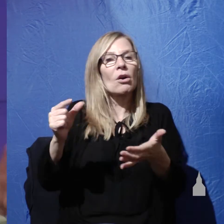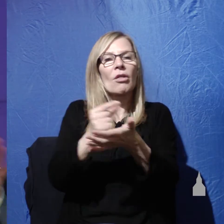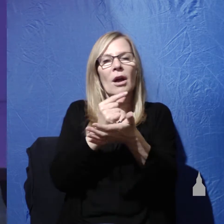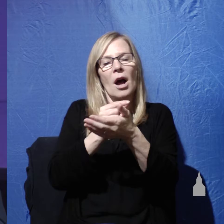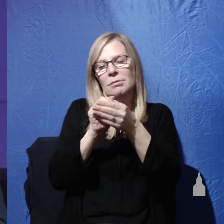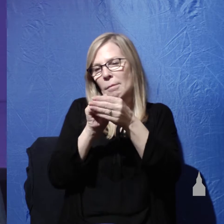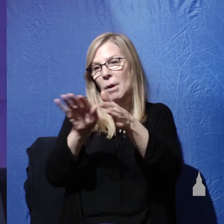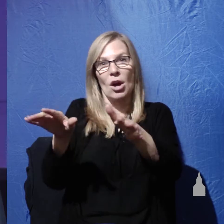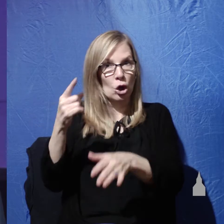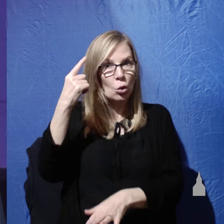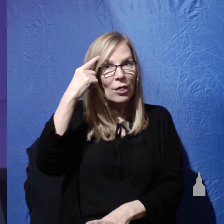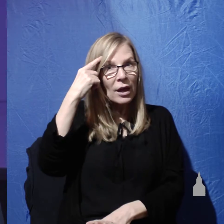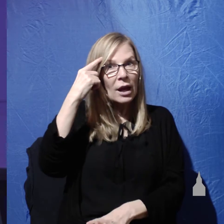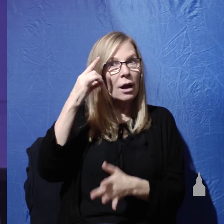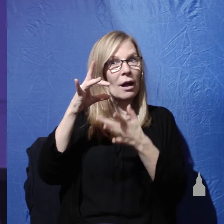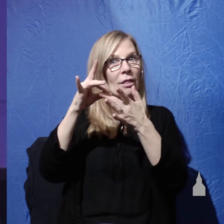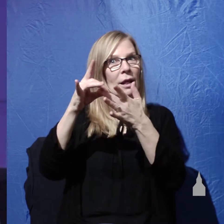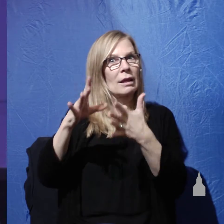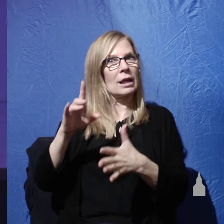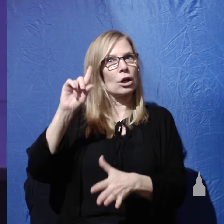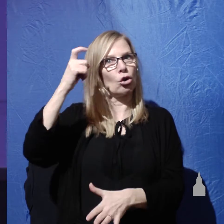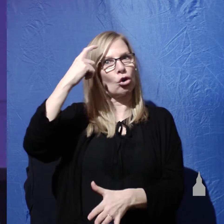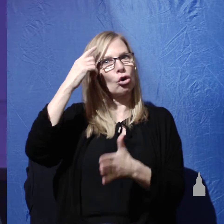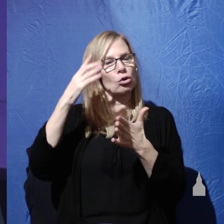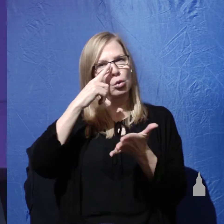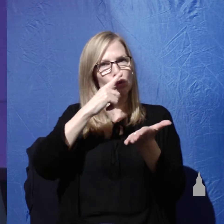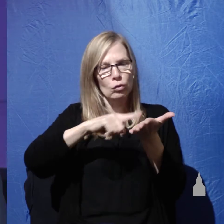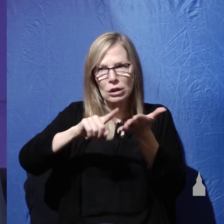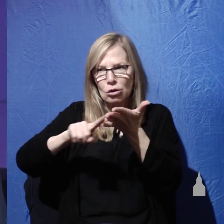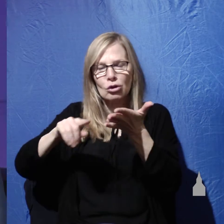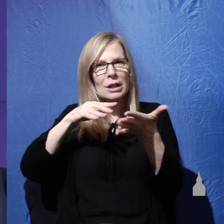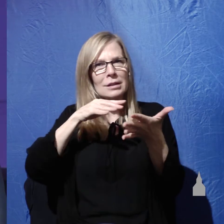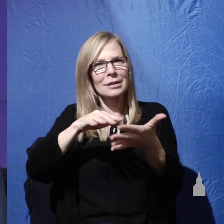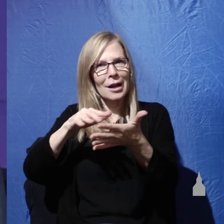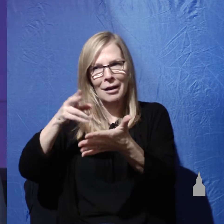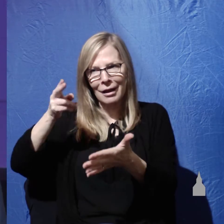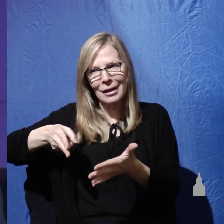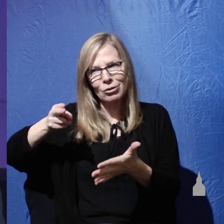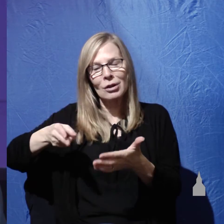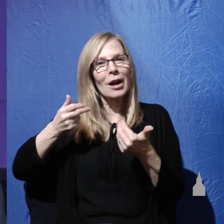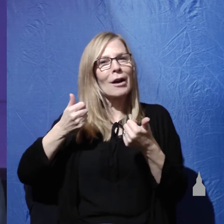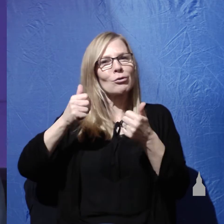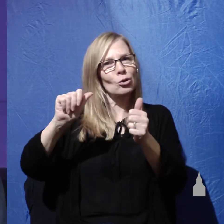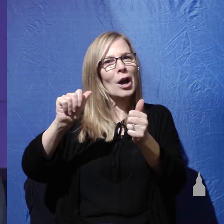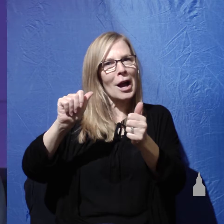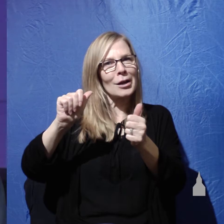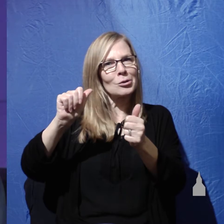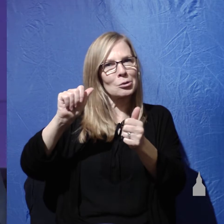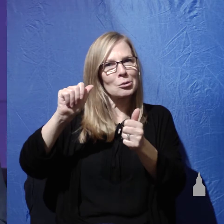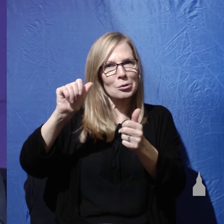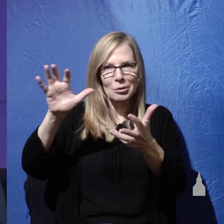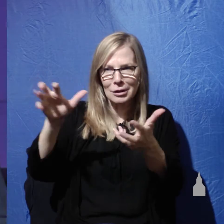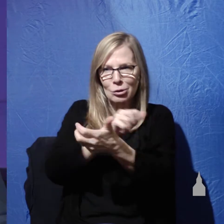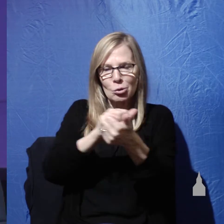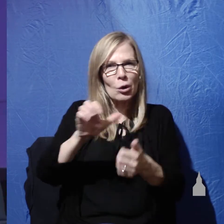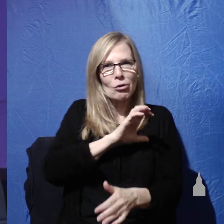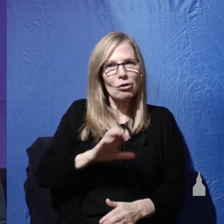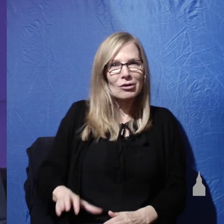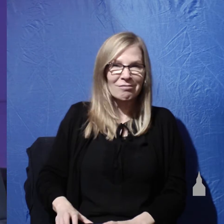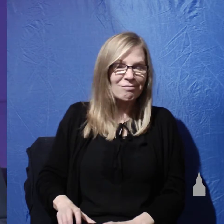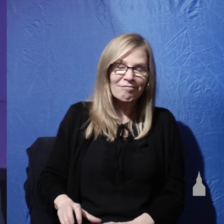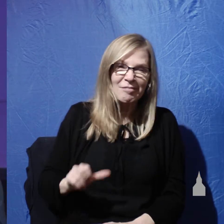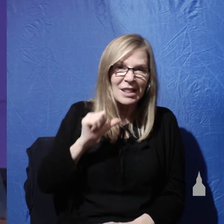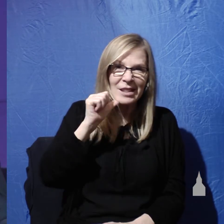that leaders of these countries would do some research and study the history of trying to stamp out Christianity. It doesn't